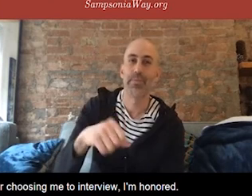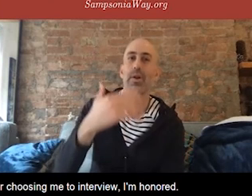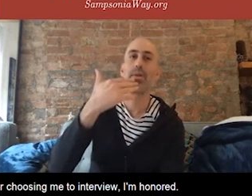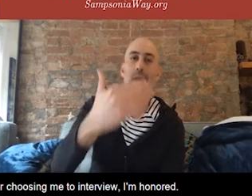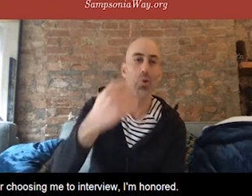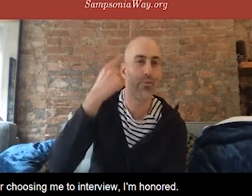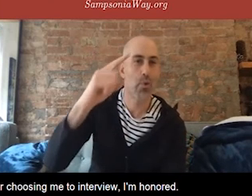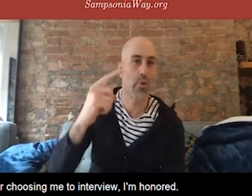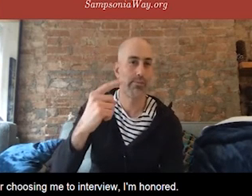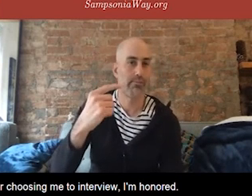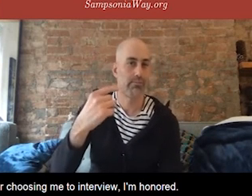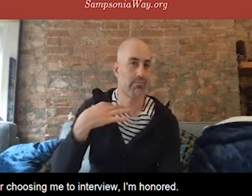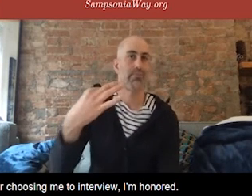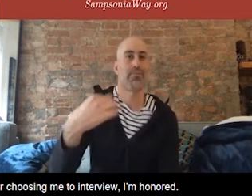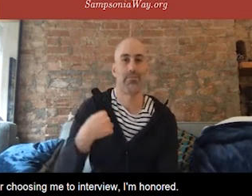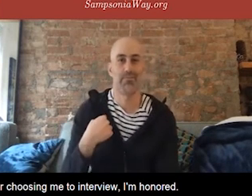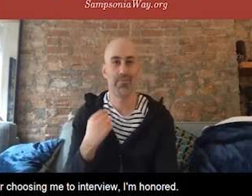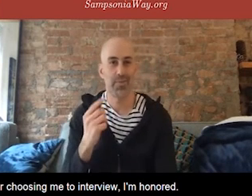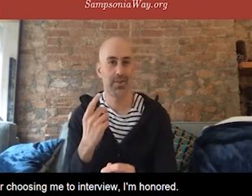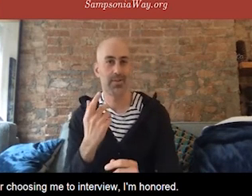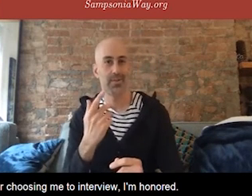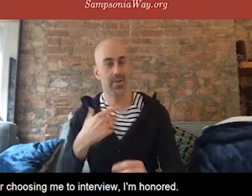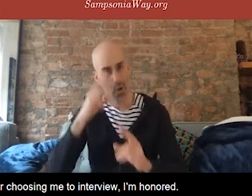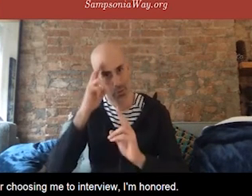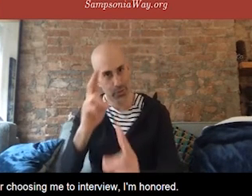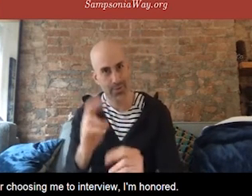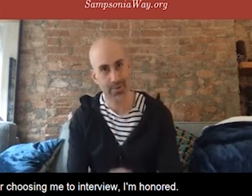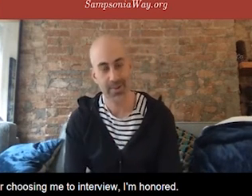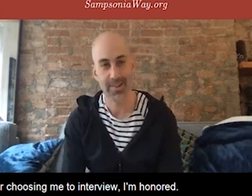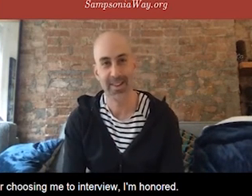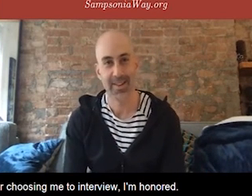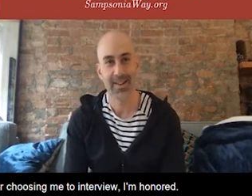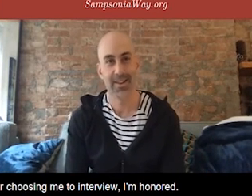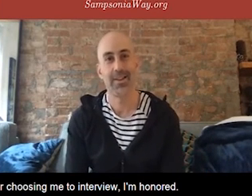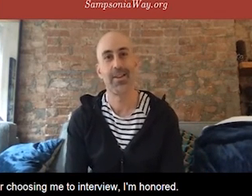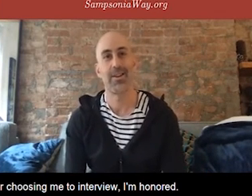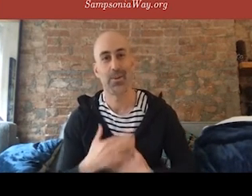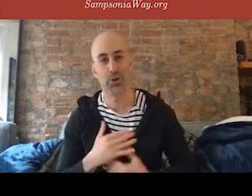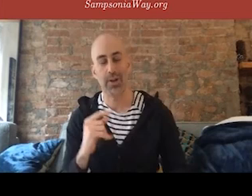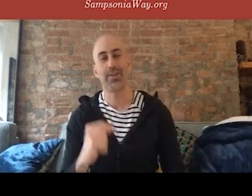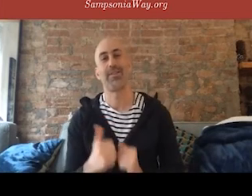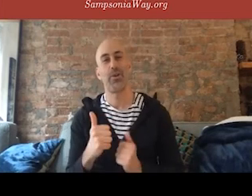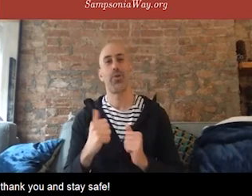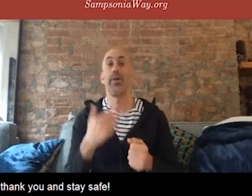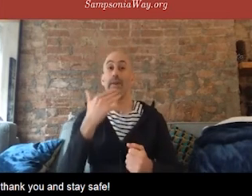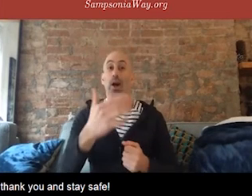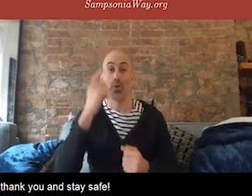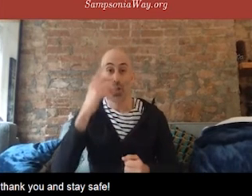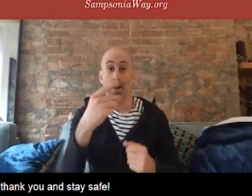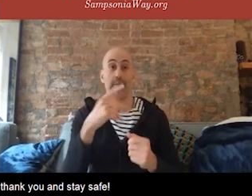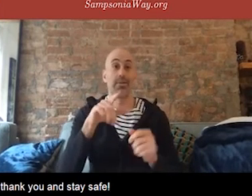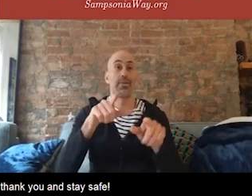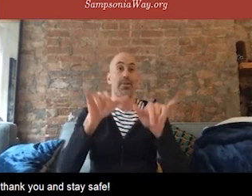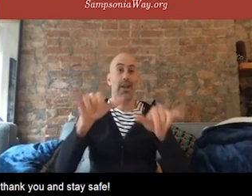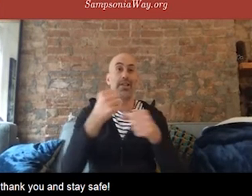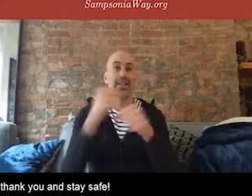Great. Yeah. No, thank you. Thank you for choosing me to interview. I'm honored. I really appreciate